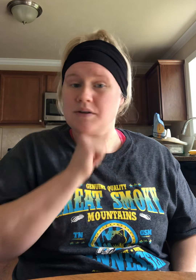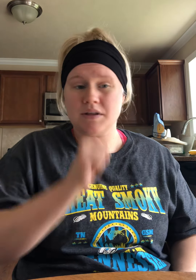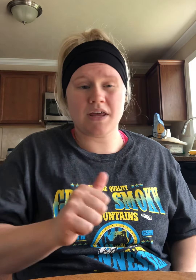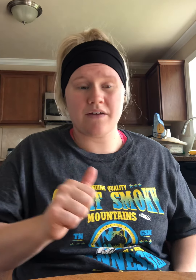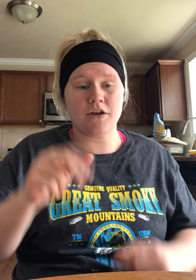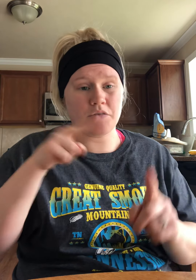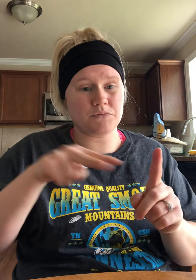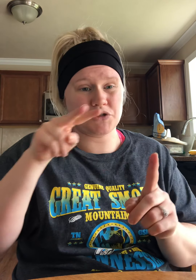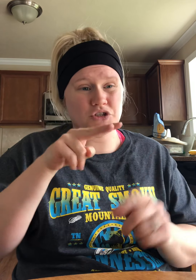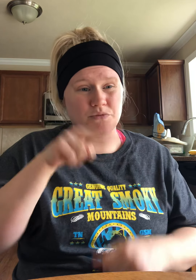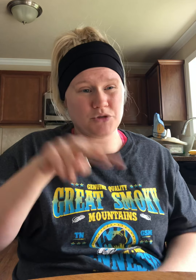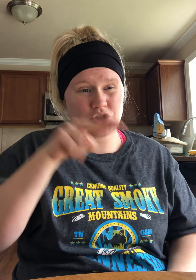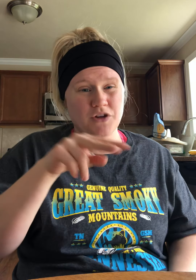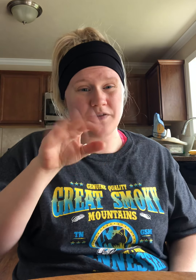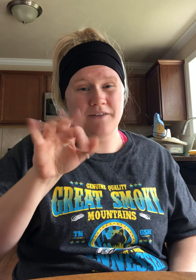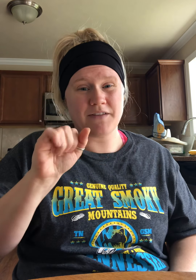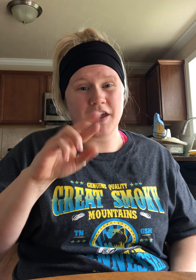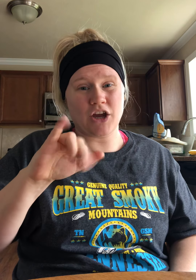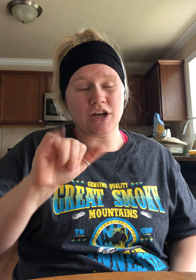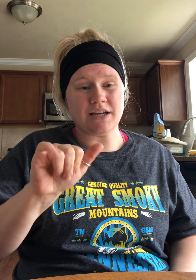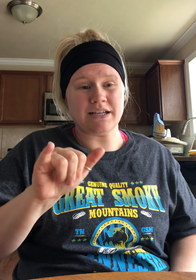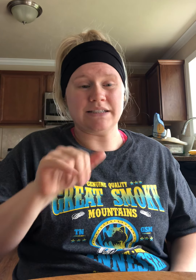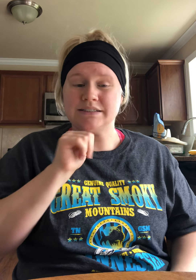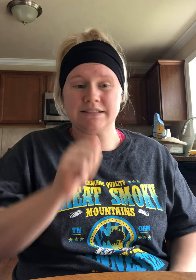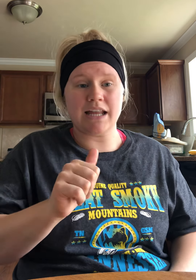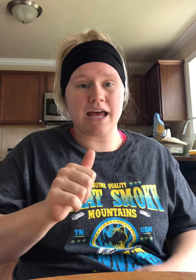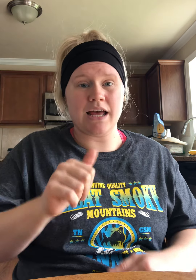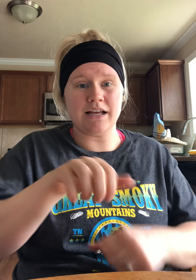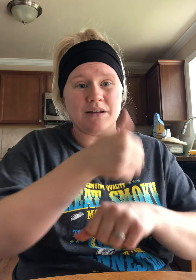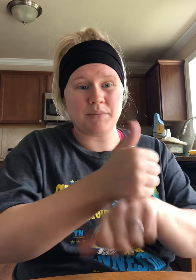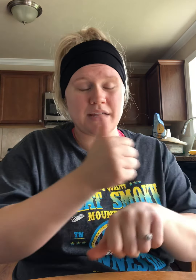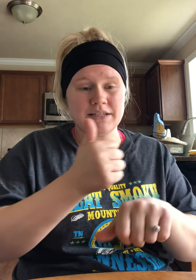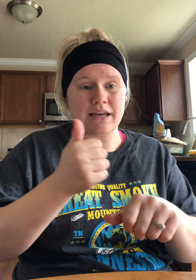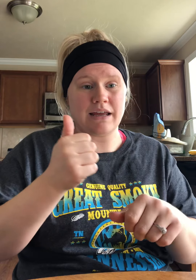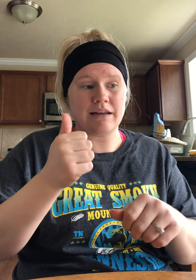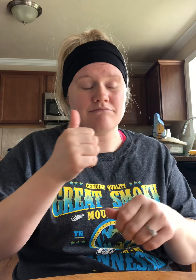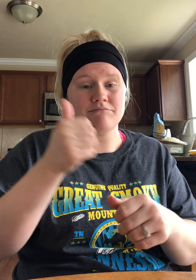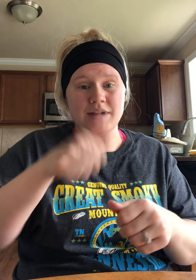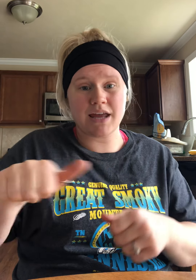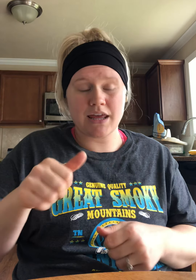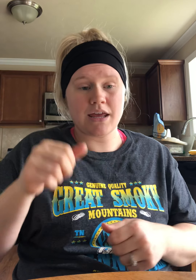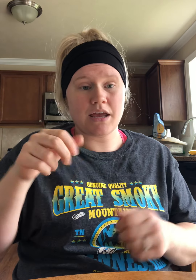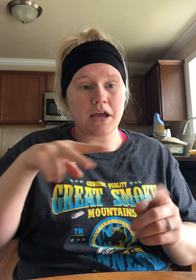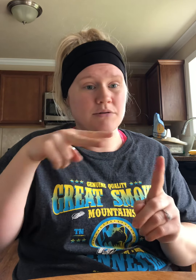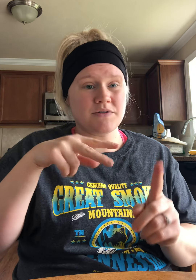fairy, it's not based on any observation, and so this one right over here, this would not be a